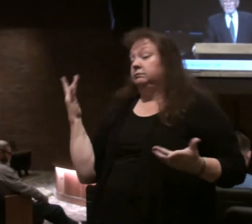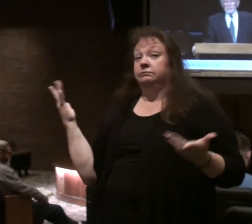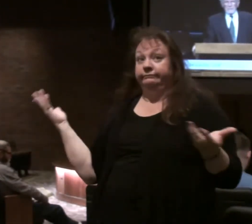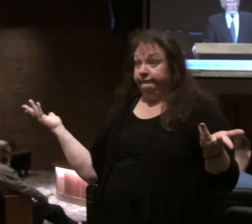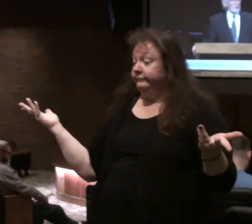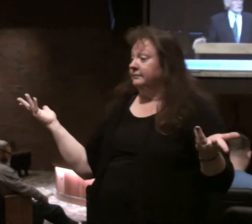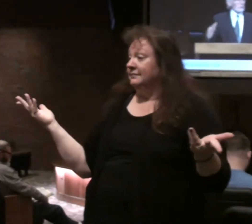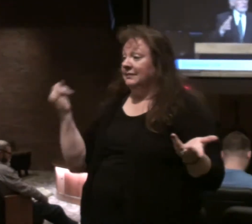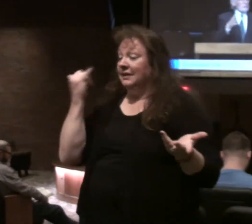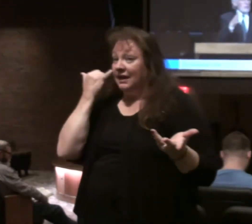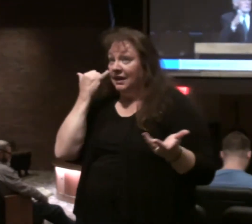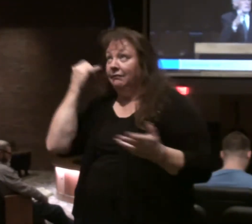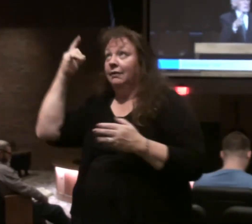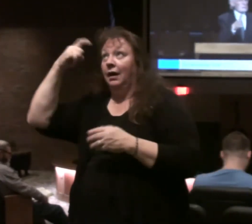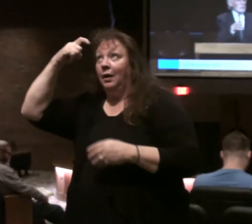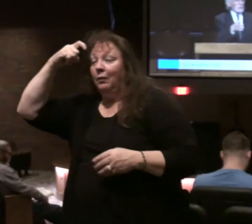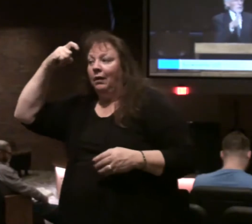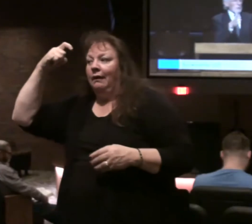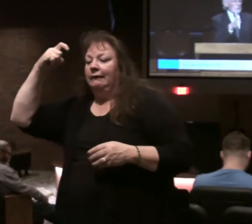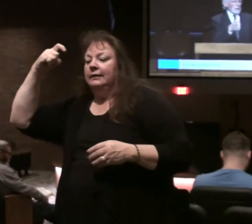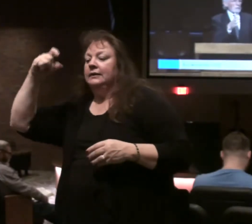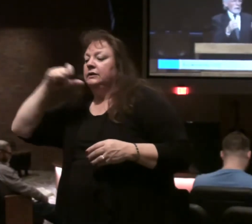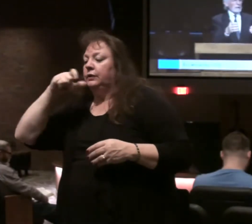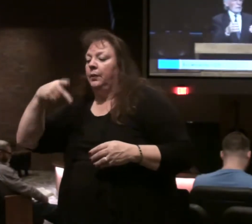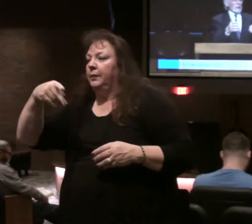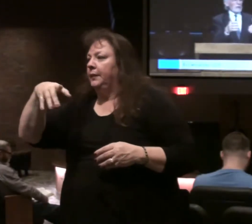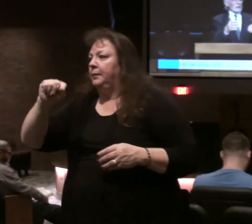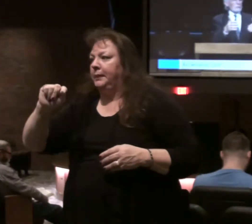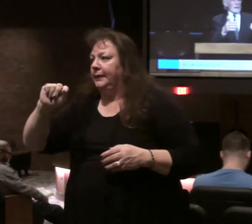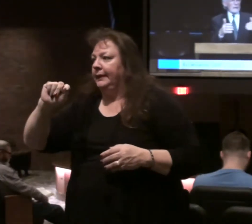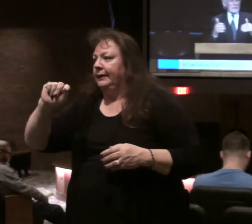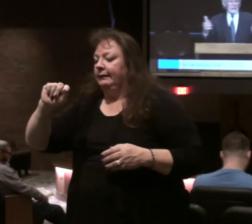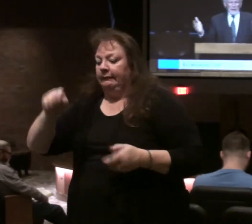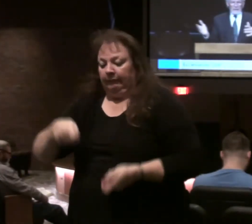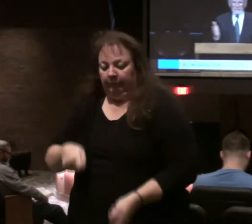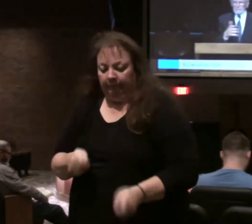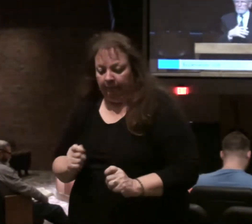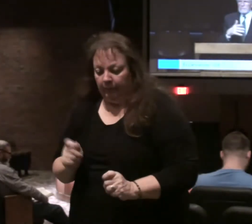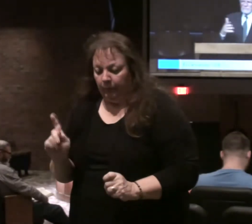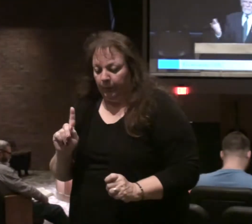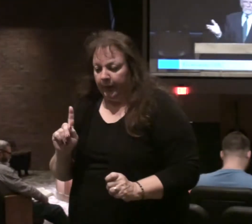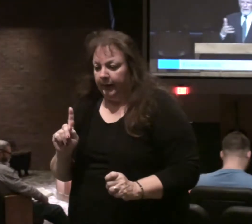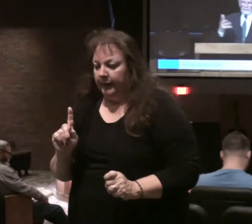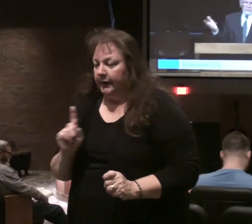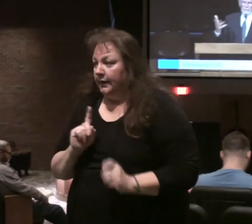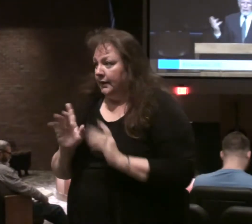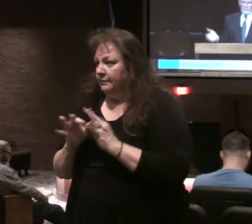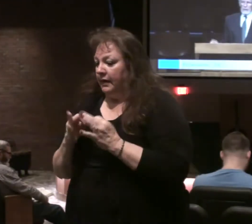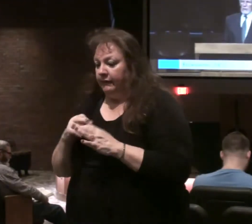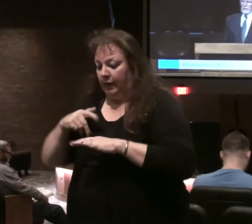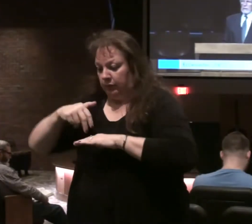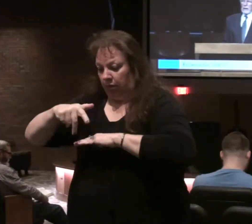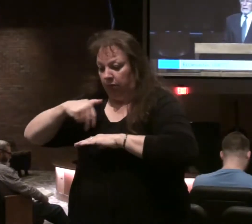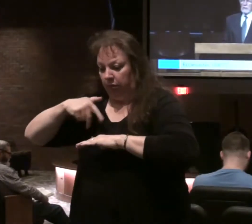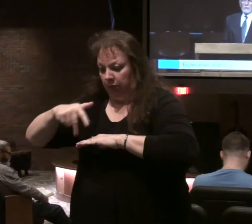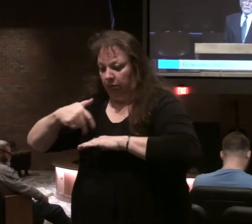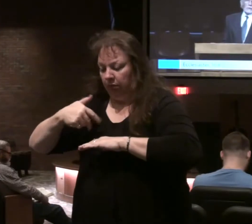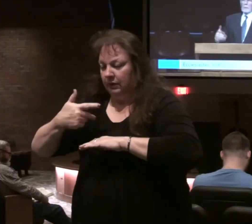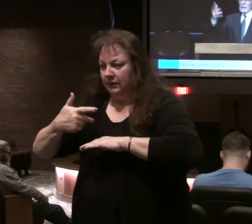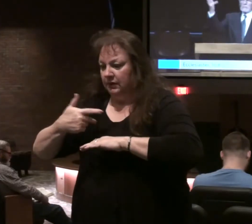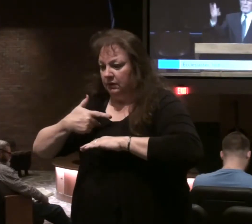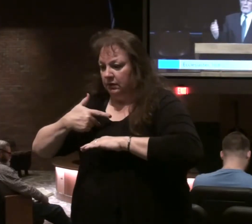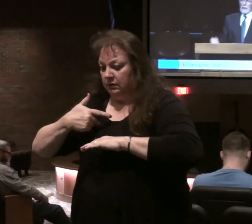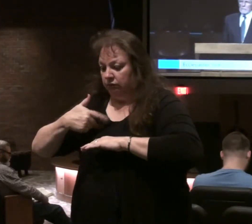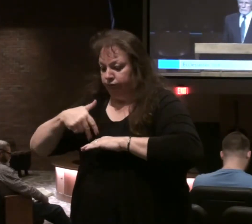Well, wisdom, you wouldn't put the pit right where you might have your family trafficking all the time, or